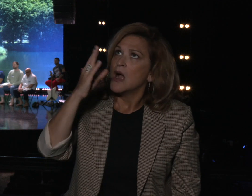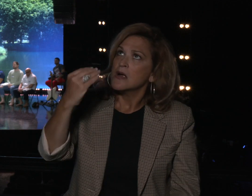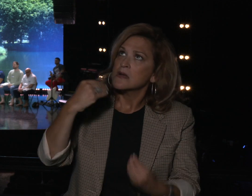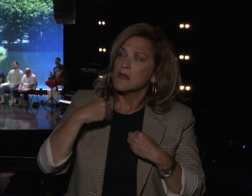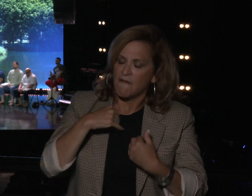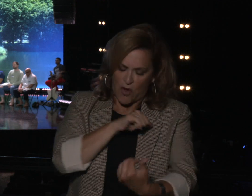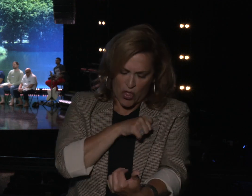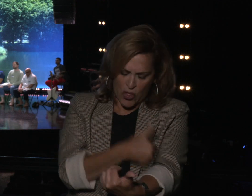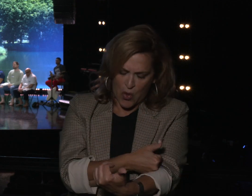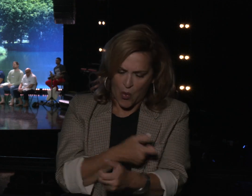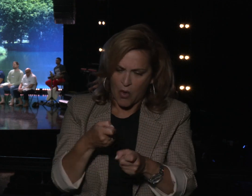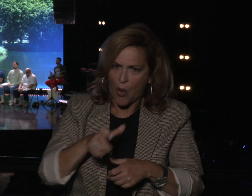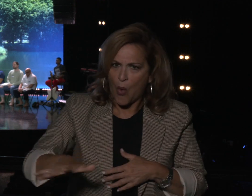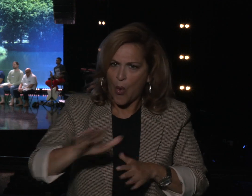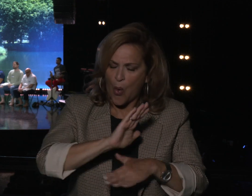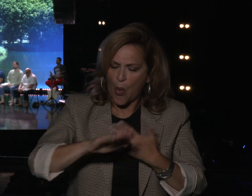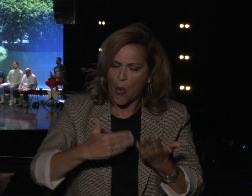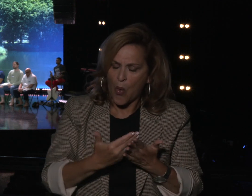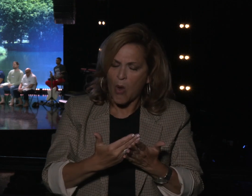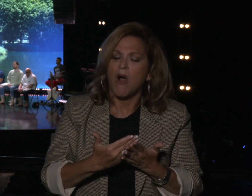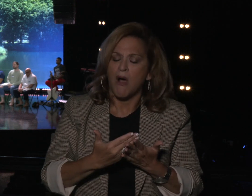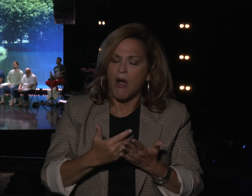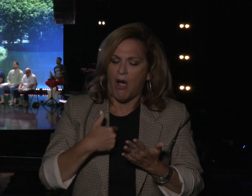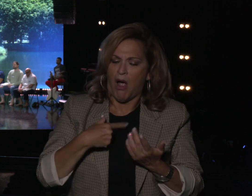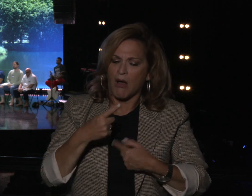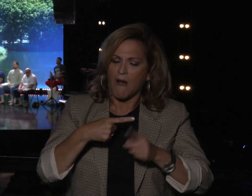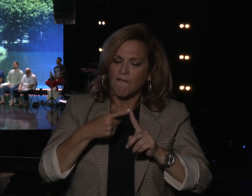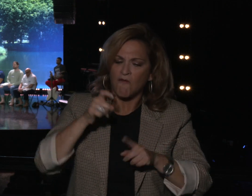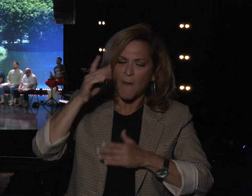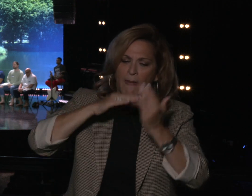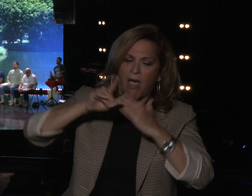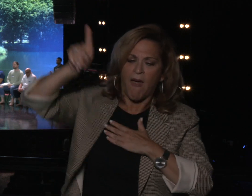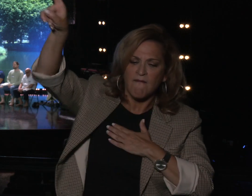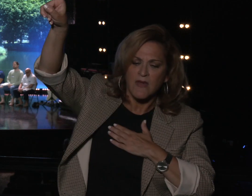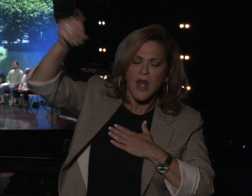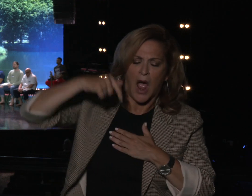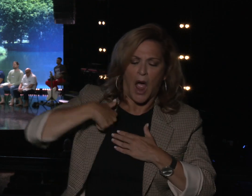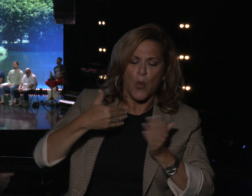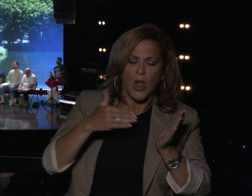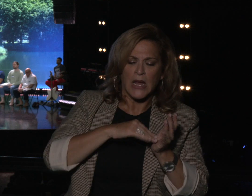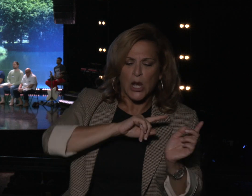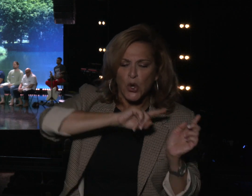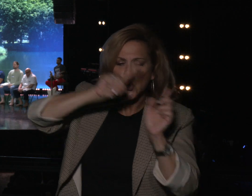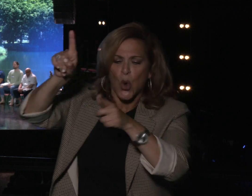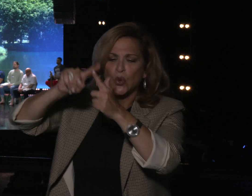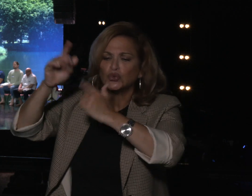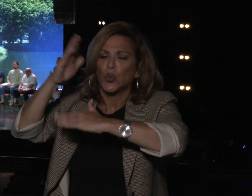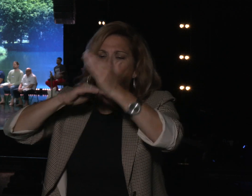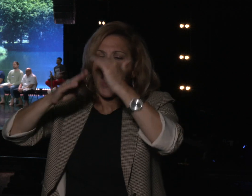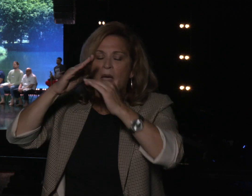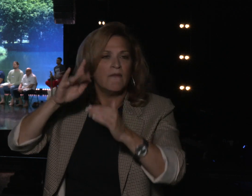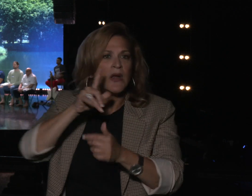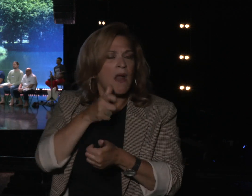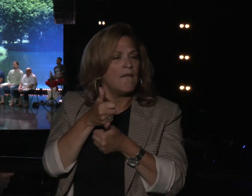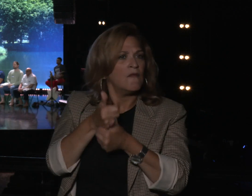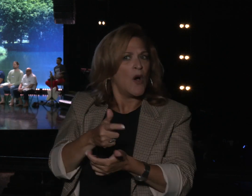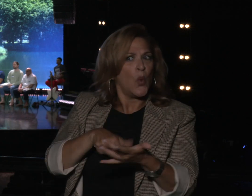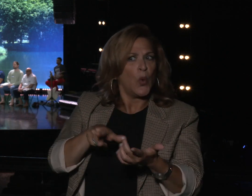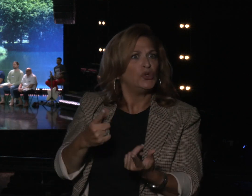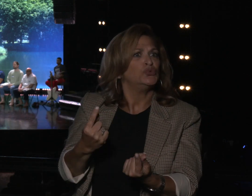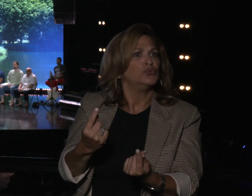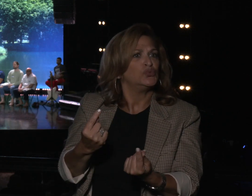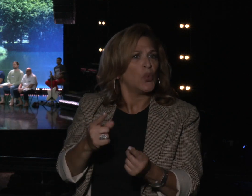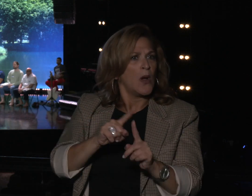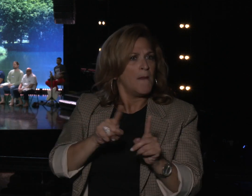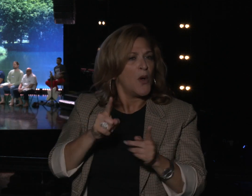things under his power. He knew that he came from heaven. He knew that he was returning to heaven. It wasn't what Judas was about to do, but it